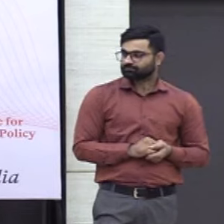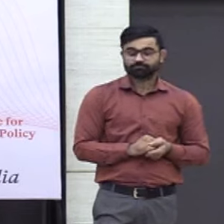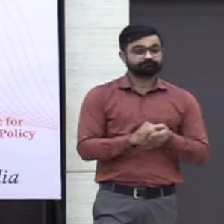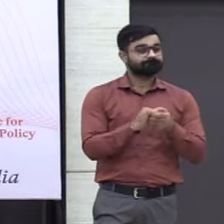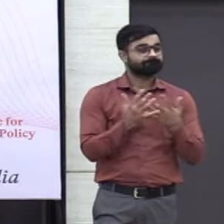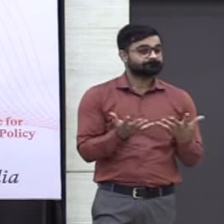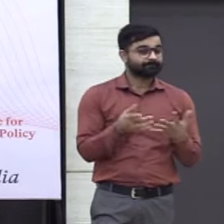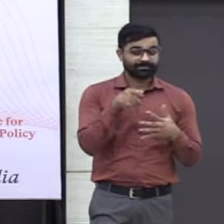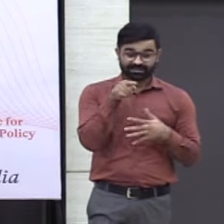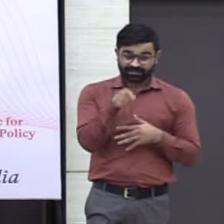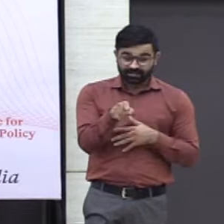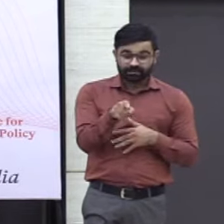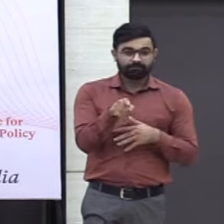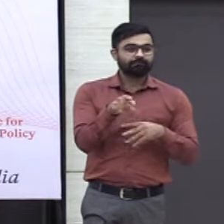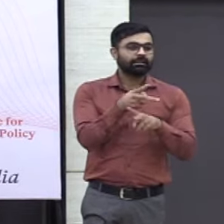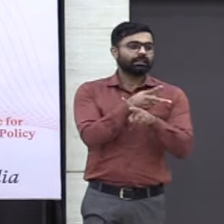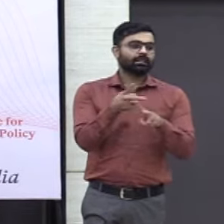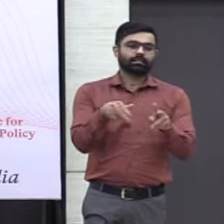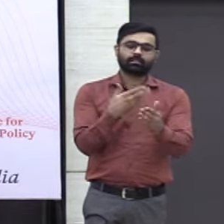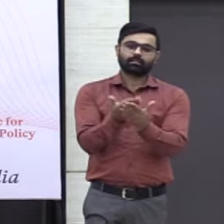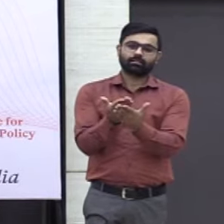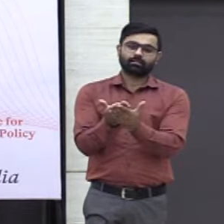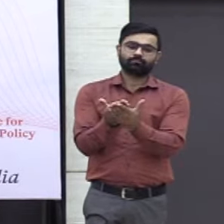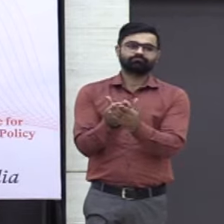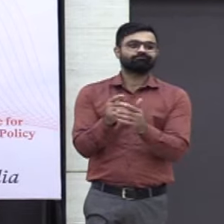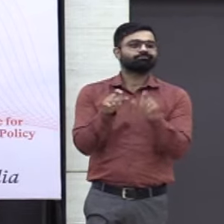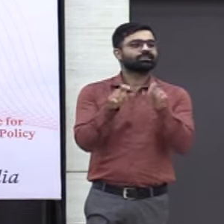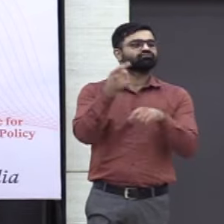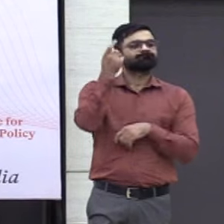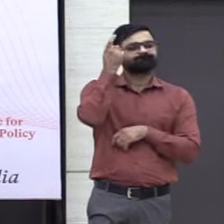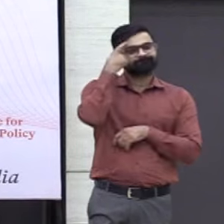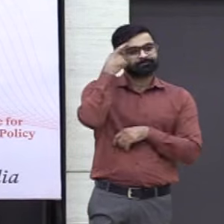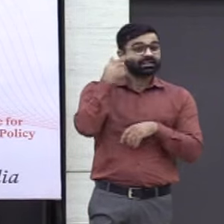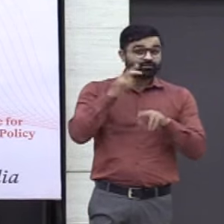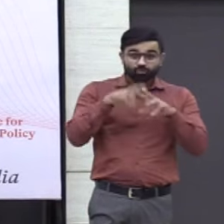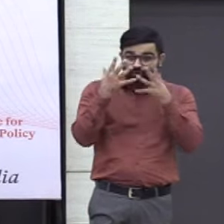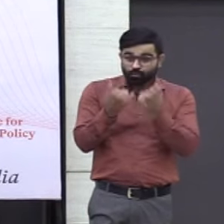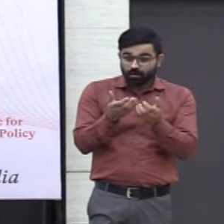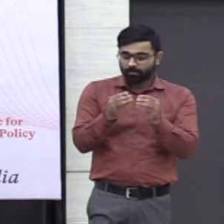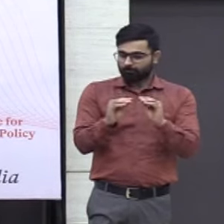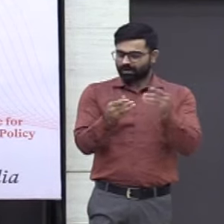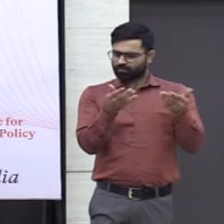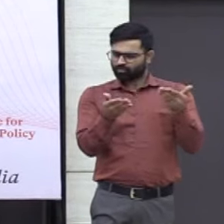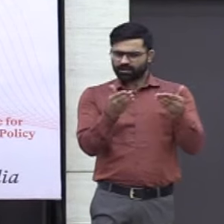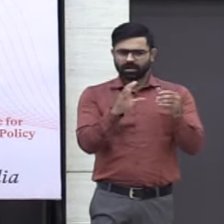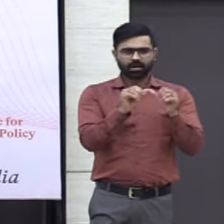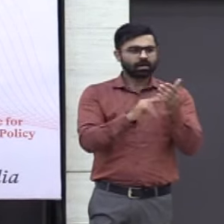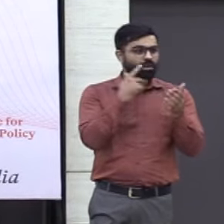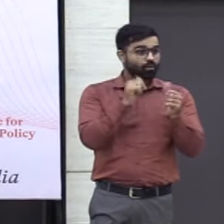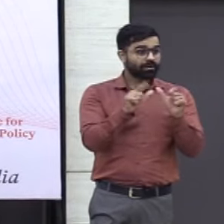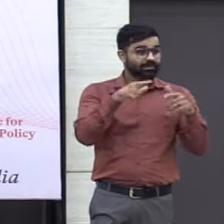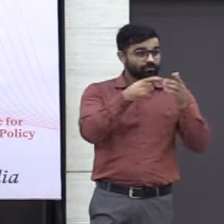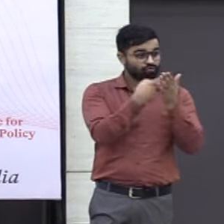So this is the kind of application of mind. So if you wanted to get rid of the colonial